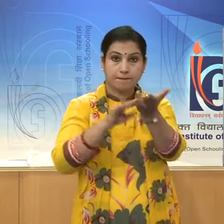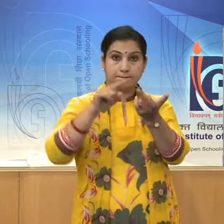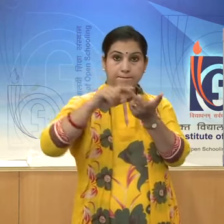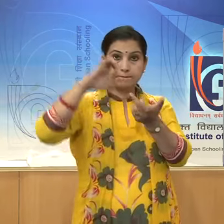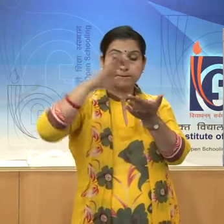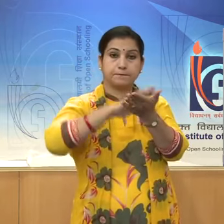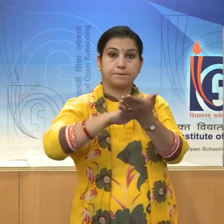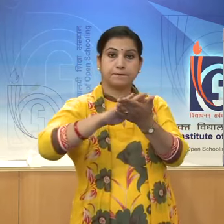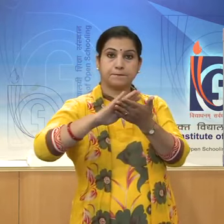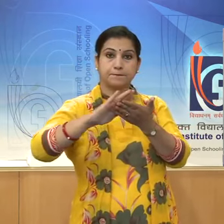Michelangelo